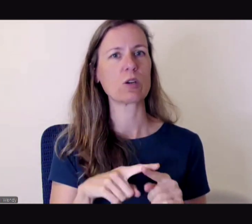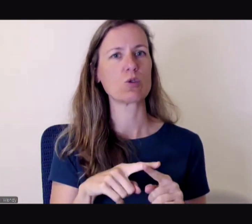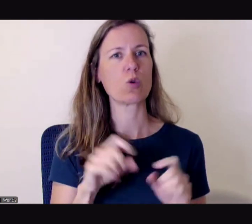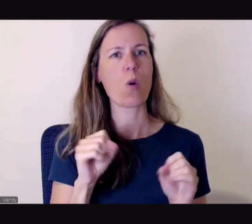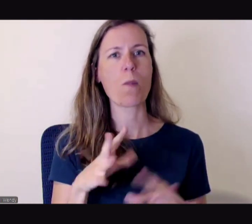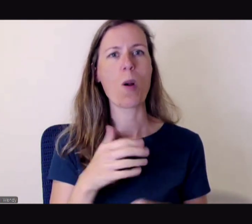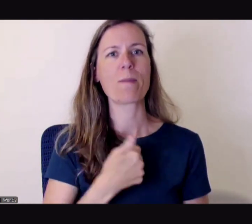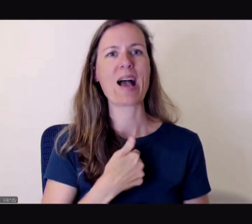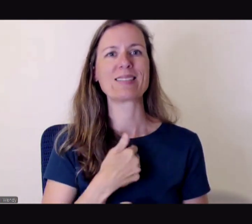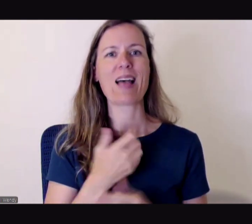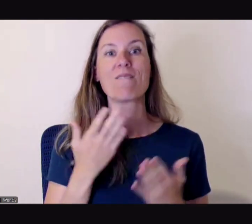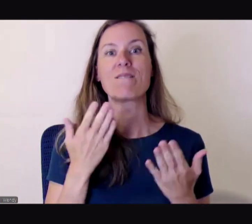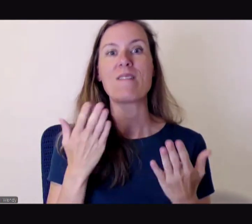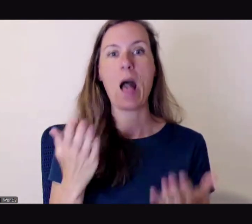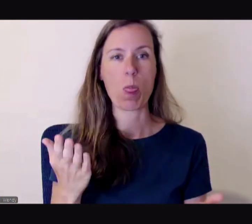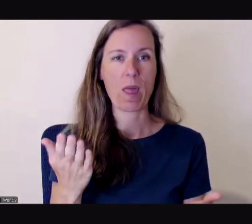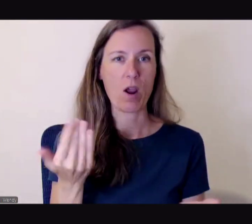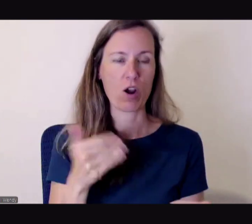out there again,